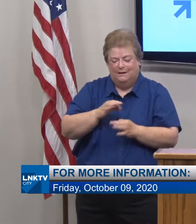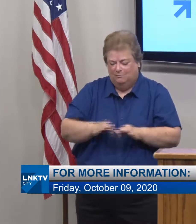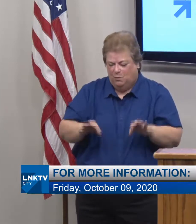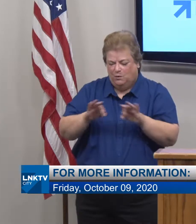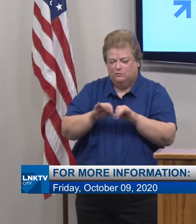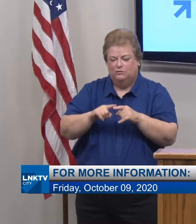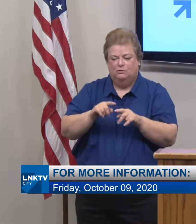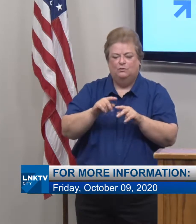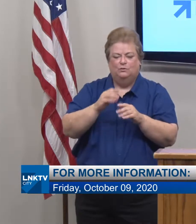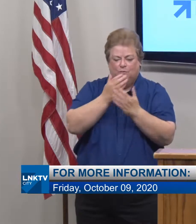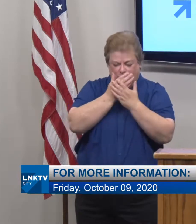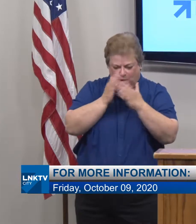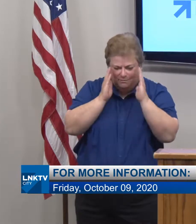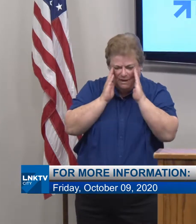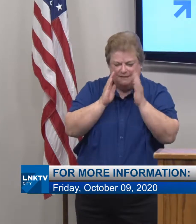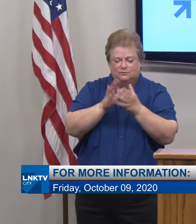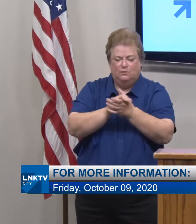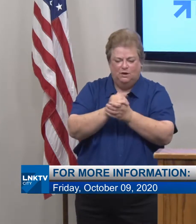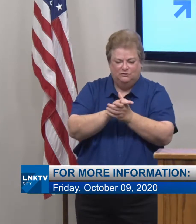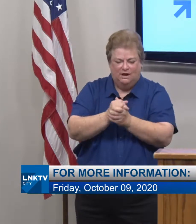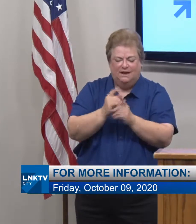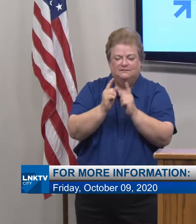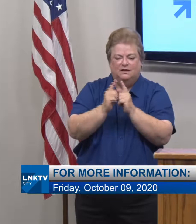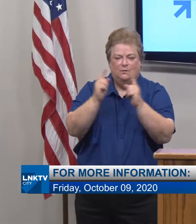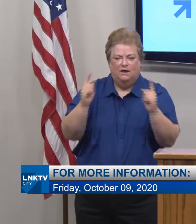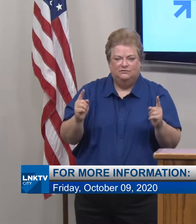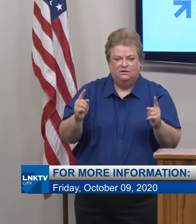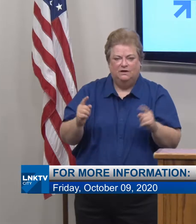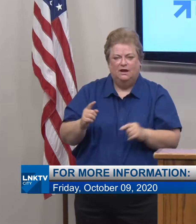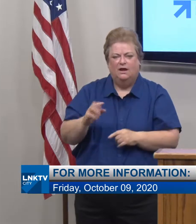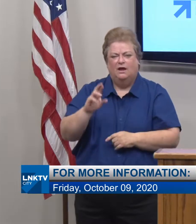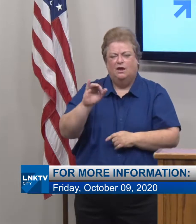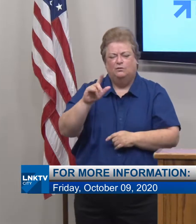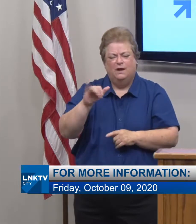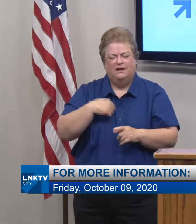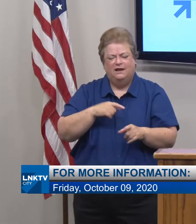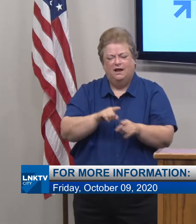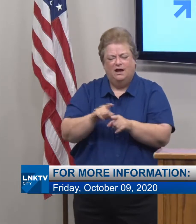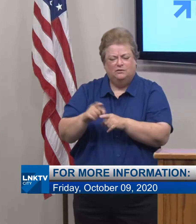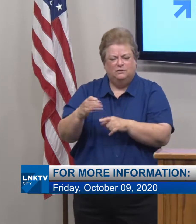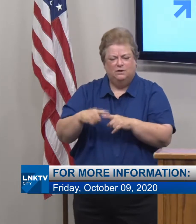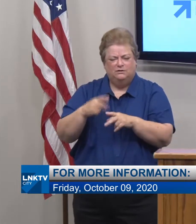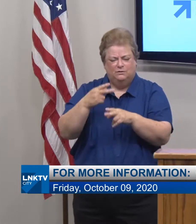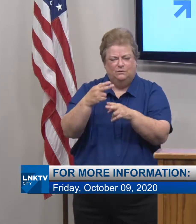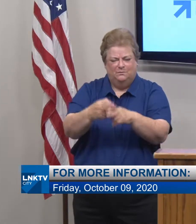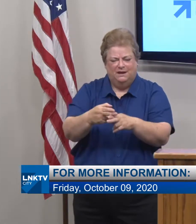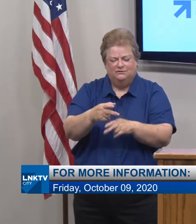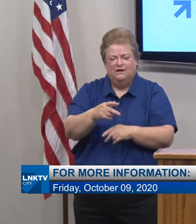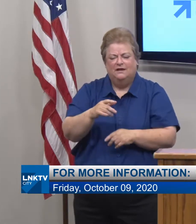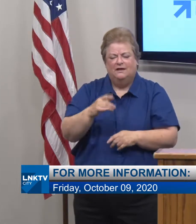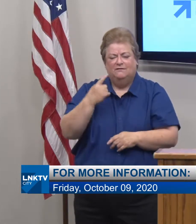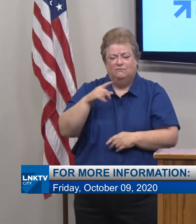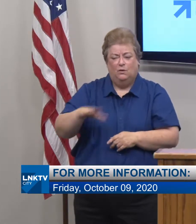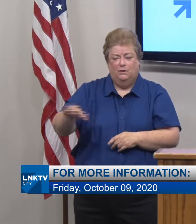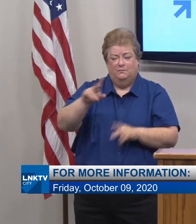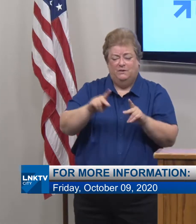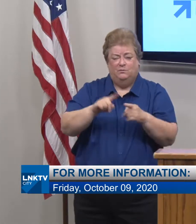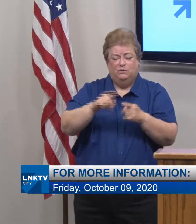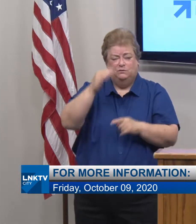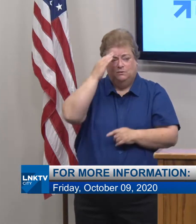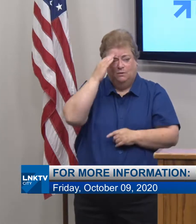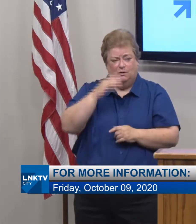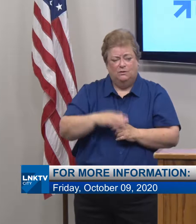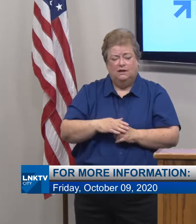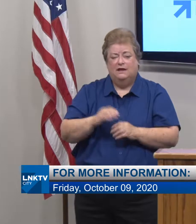wash our hands, and watch our distance. Riley, I also wanted to mention, just for the public to know, there is